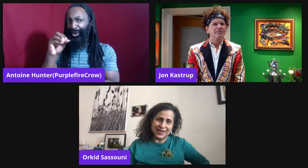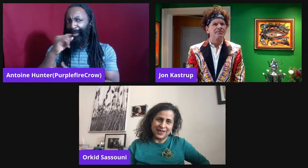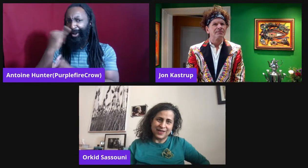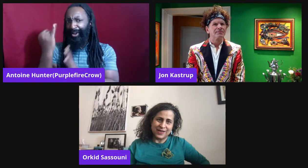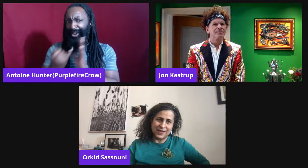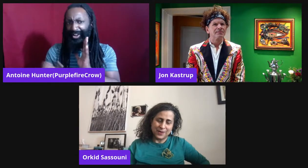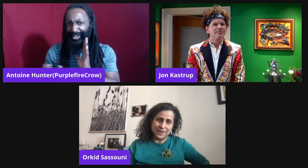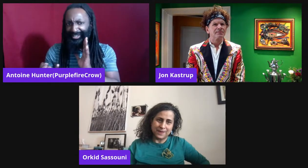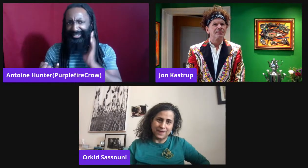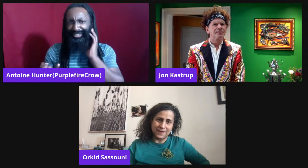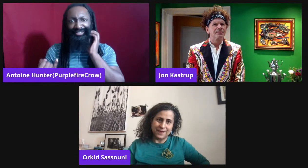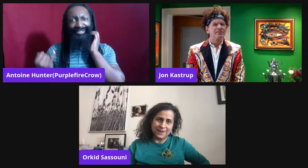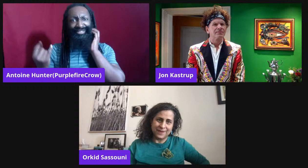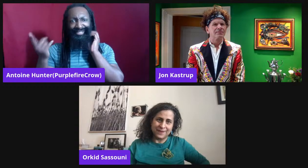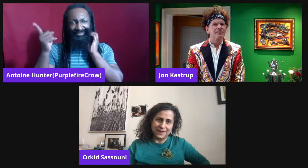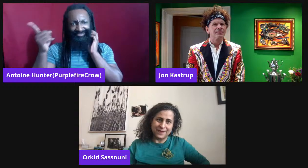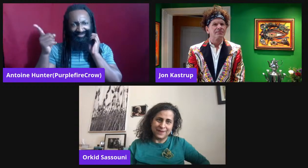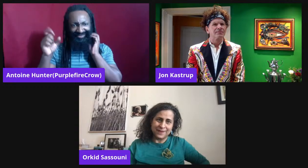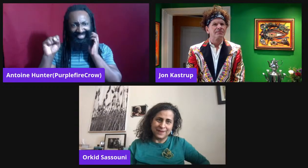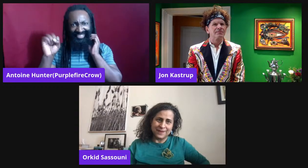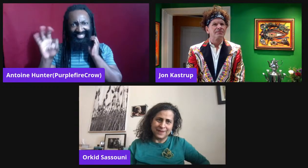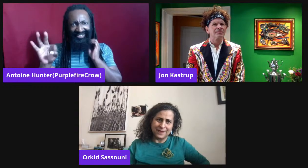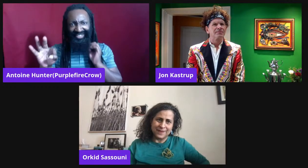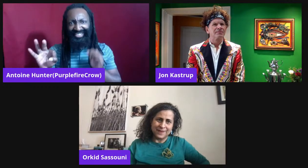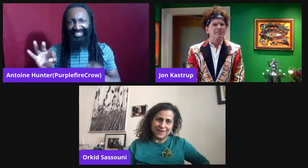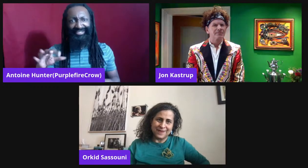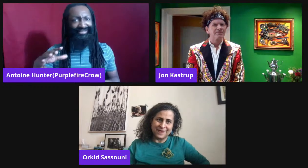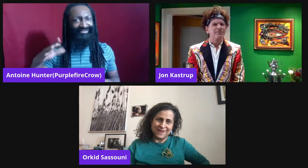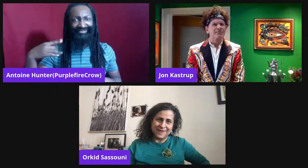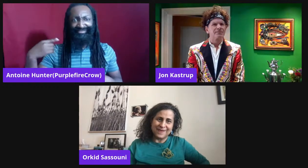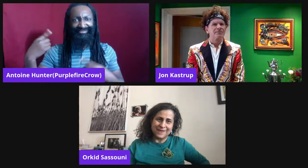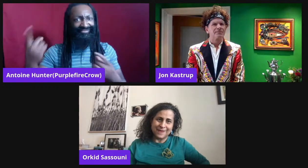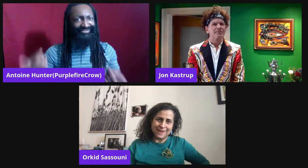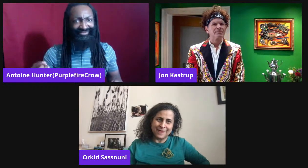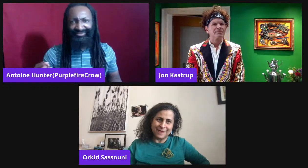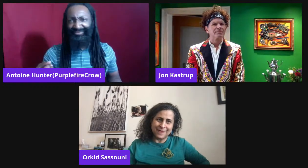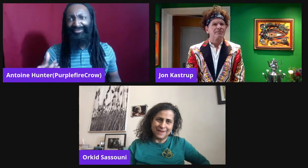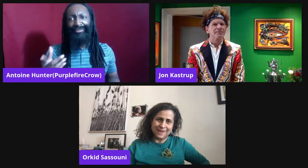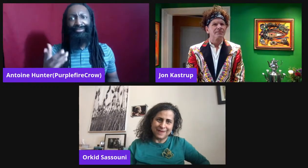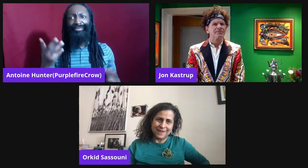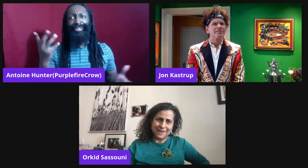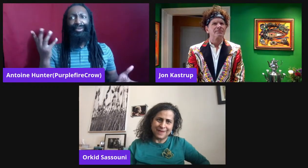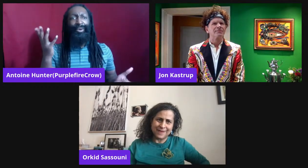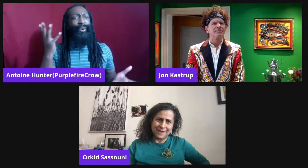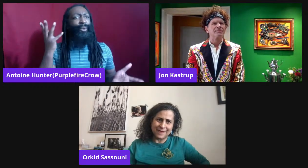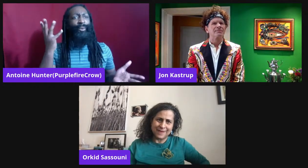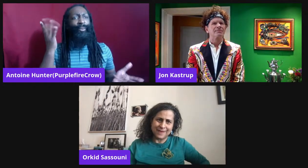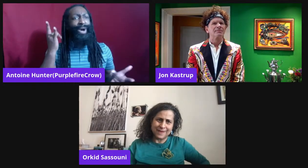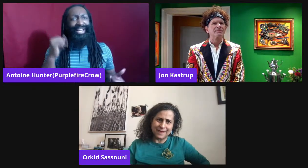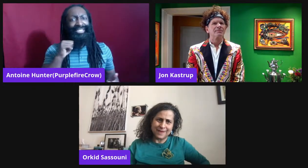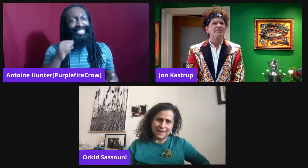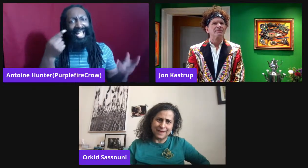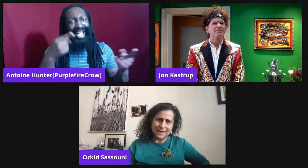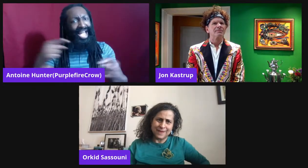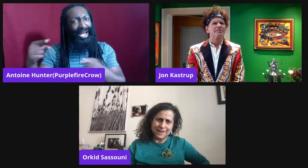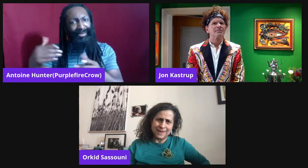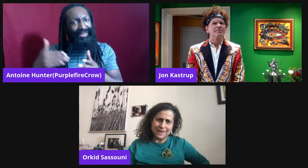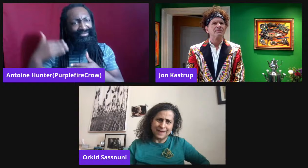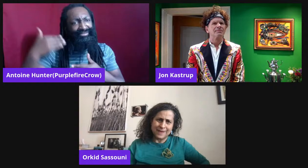I think there's still some that haven't met each other, but we're here doing our exhibit through Soma Arts.